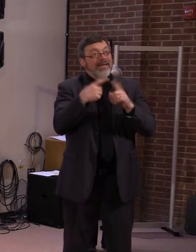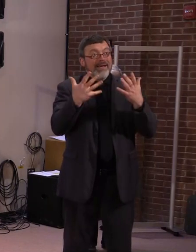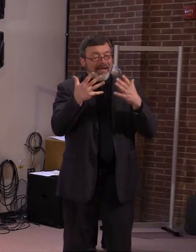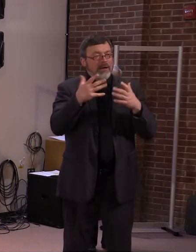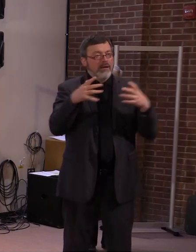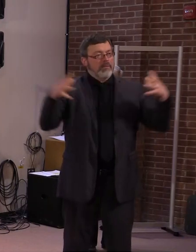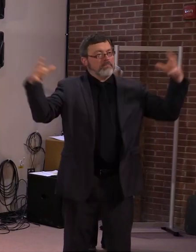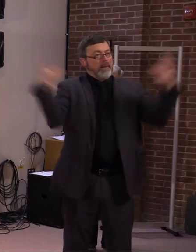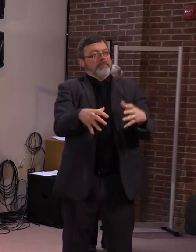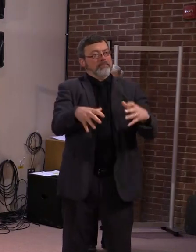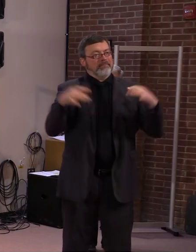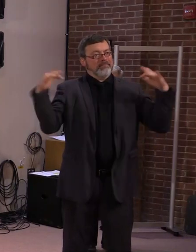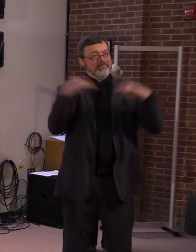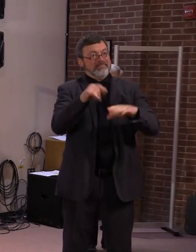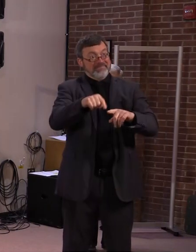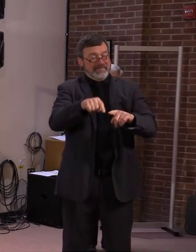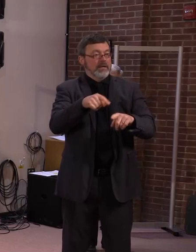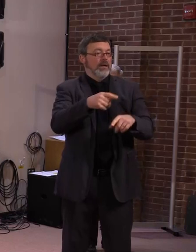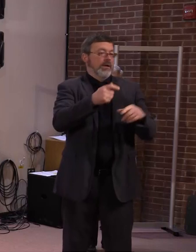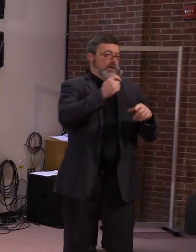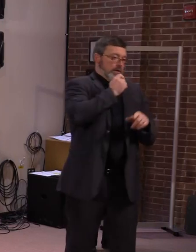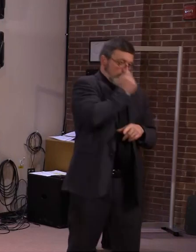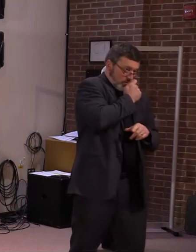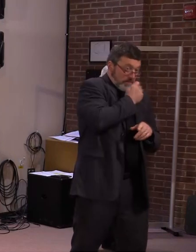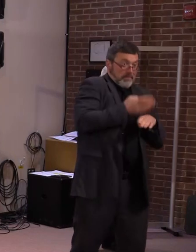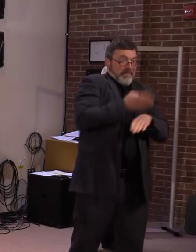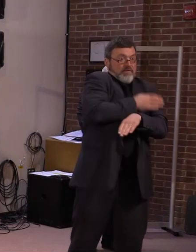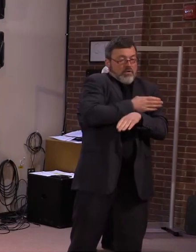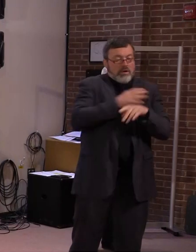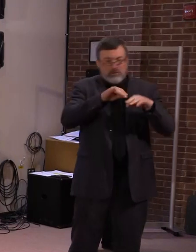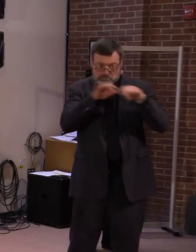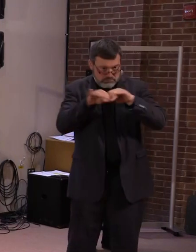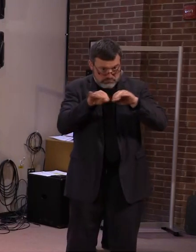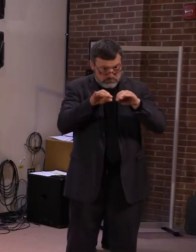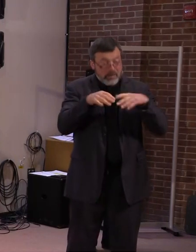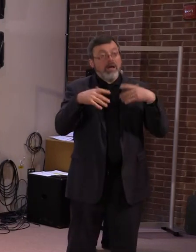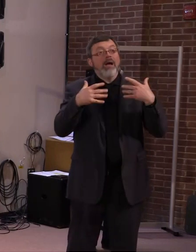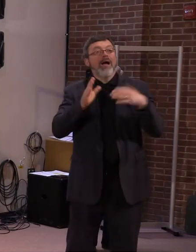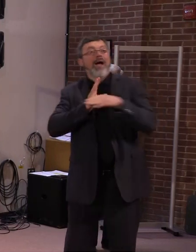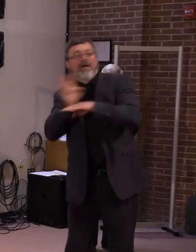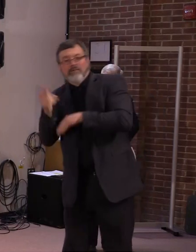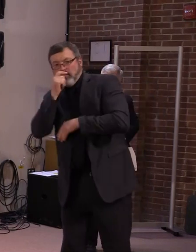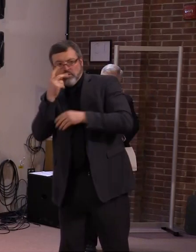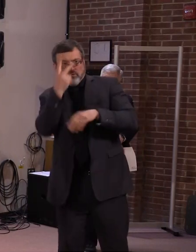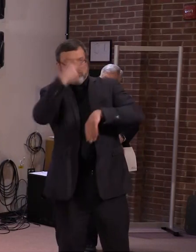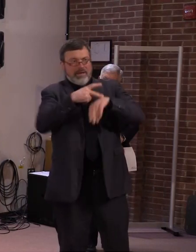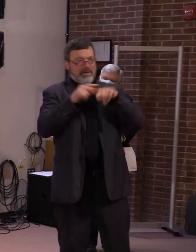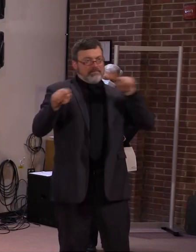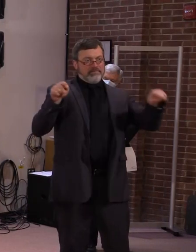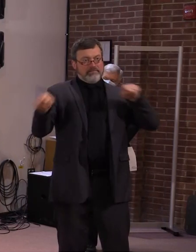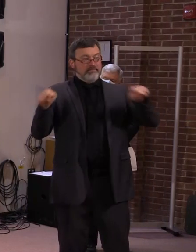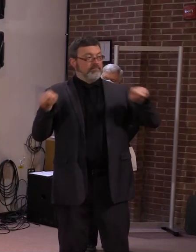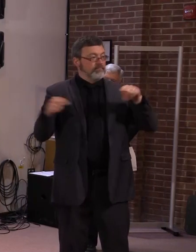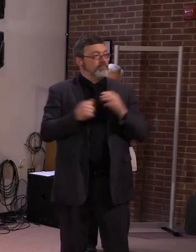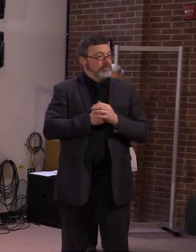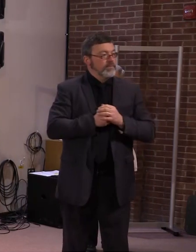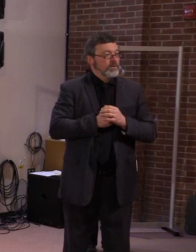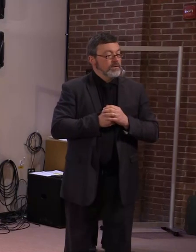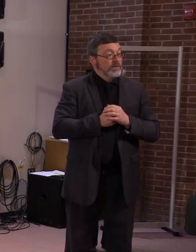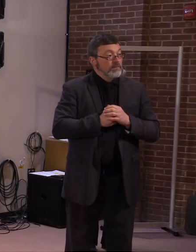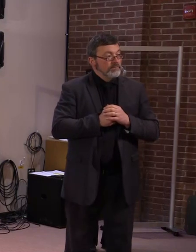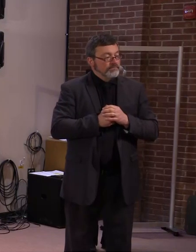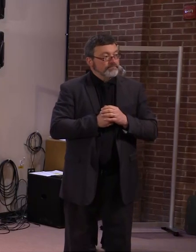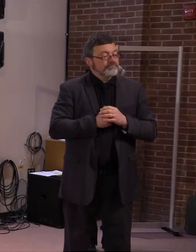Lastly, before I turn it over to Commissioner Pichek to go into more detail, yesterday I announced some unfortunate news, at least for